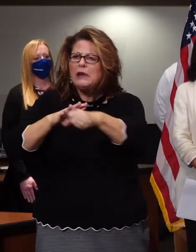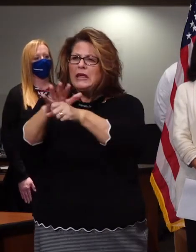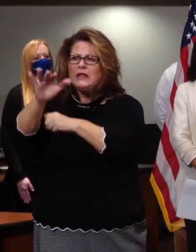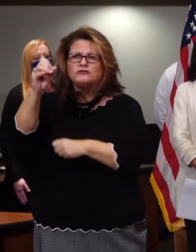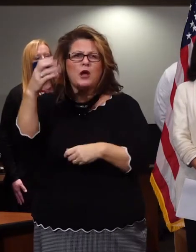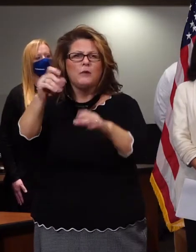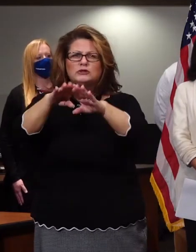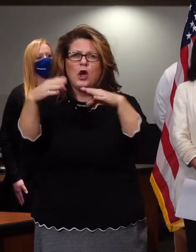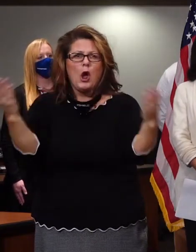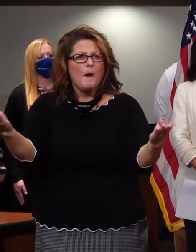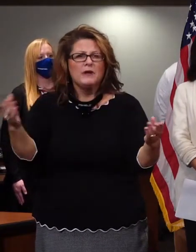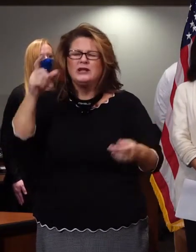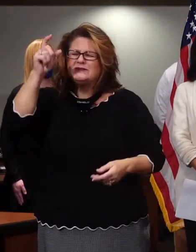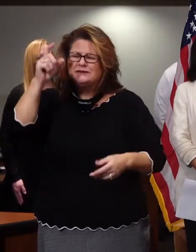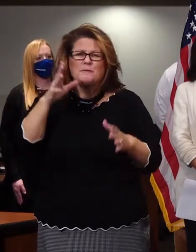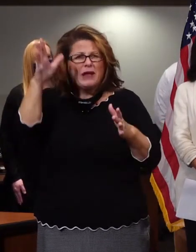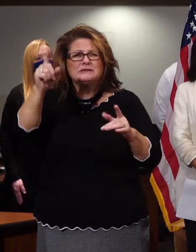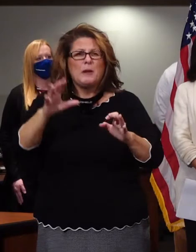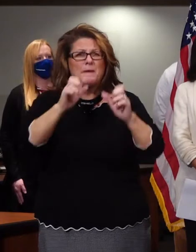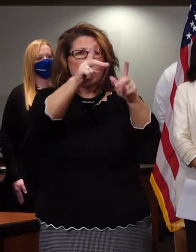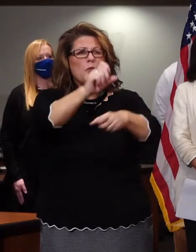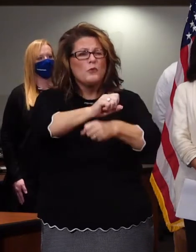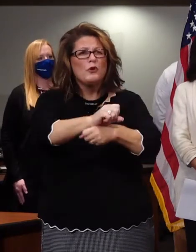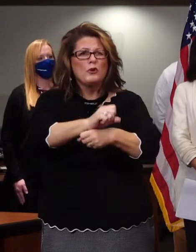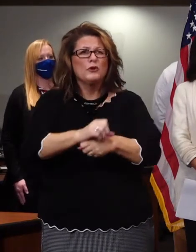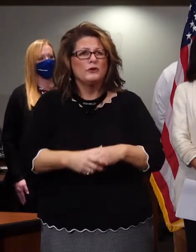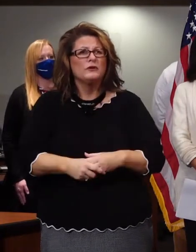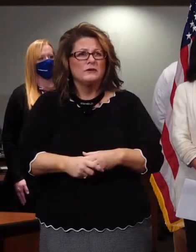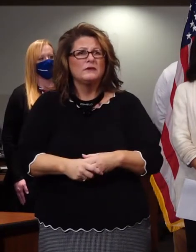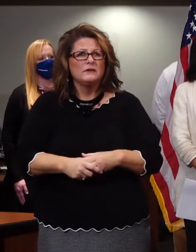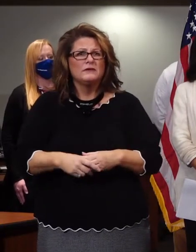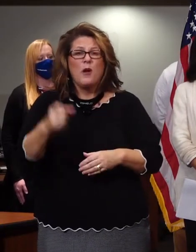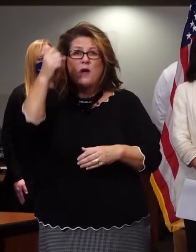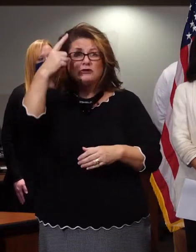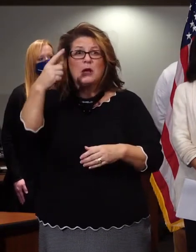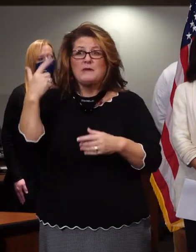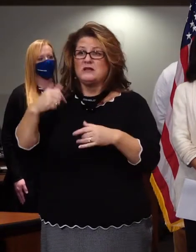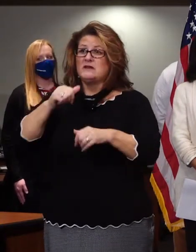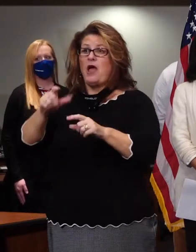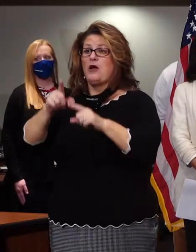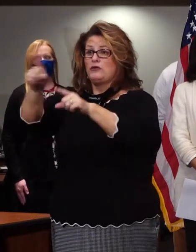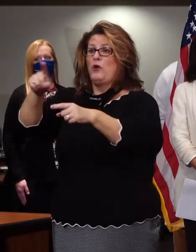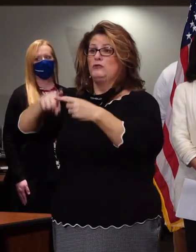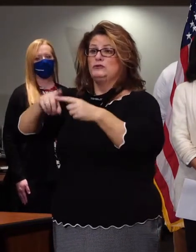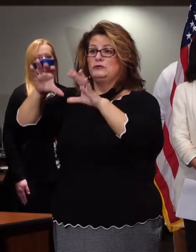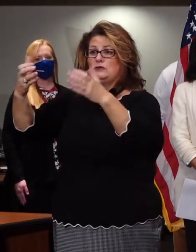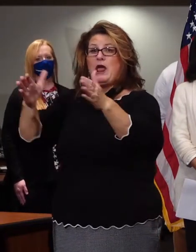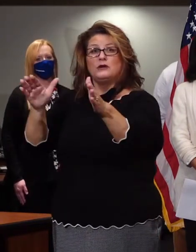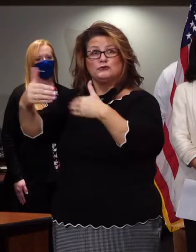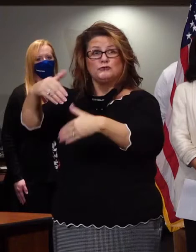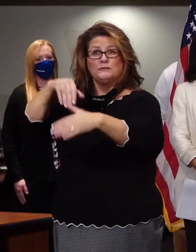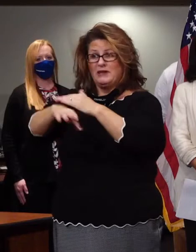some of whom were marginal in their learning to begin with, the consequences are going to be enormous, and